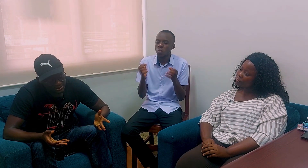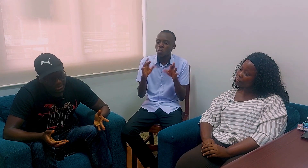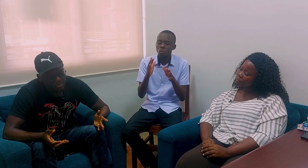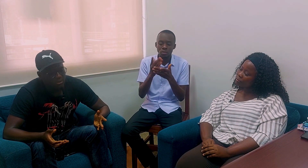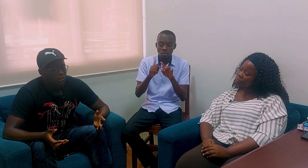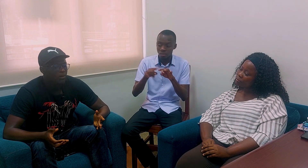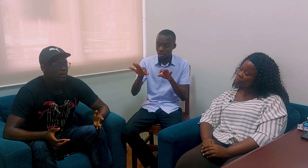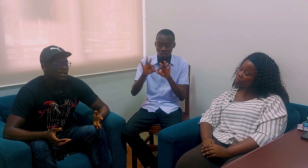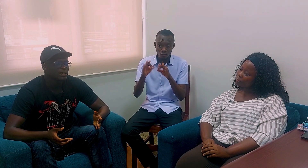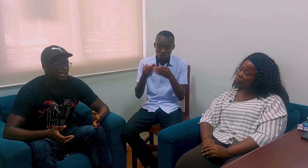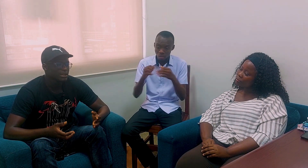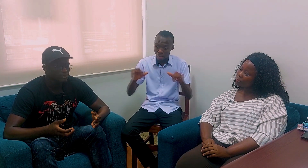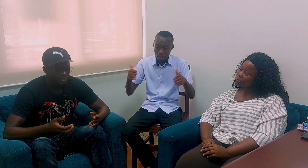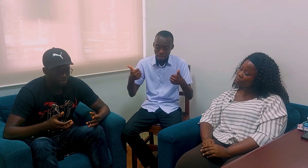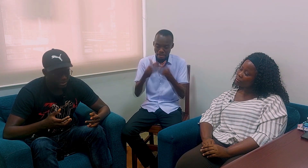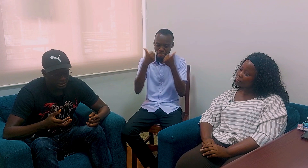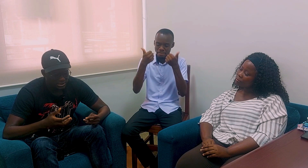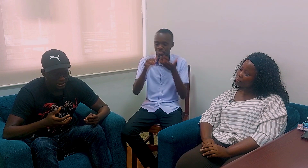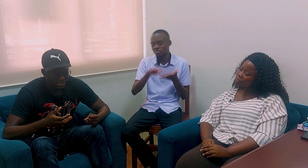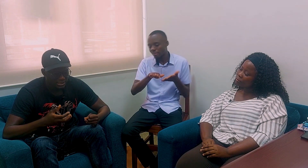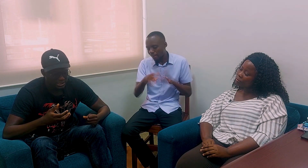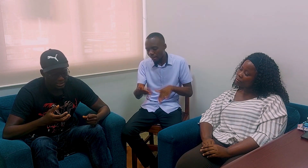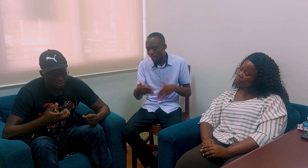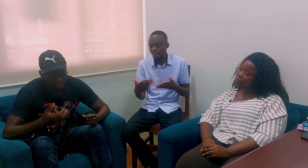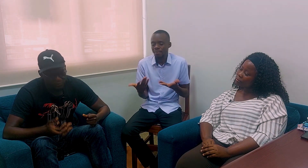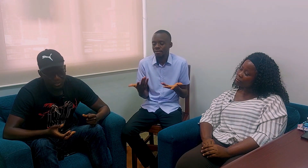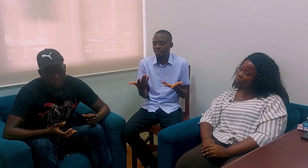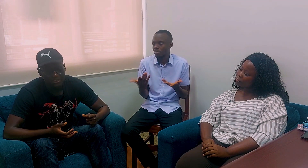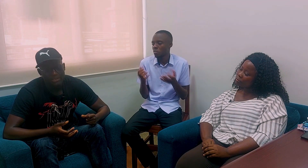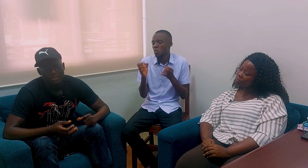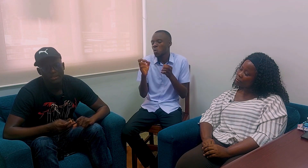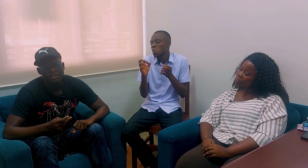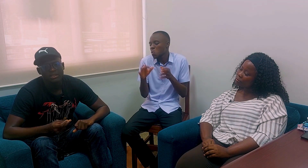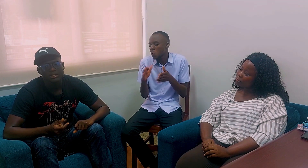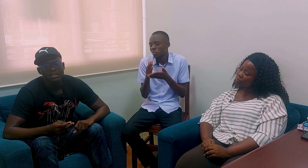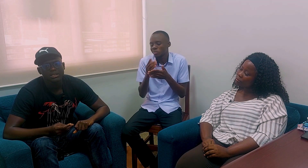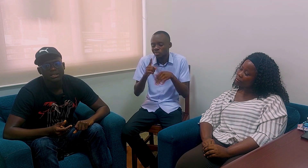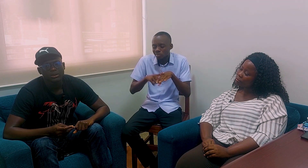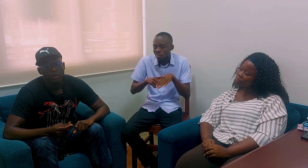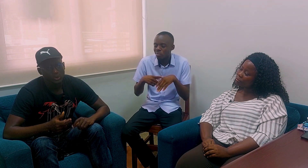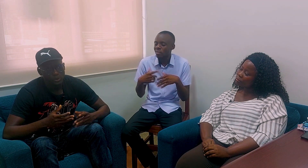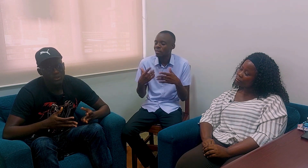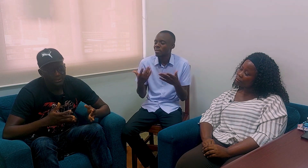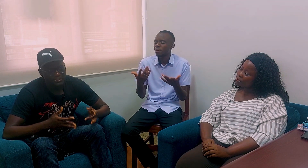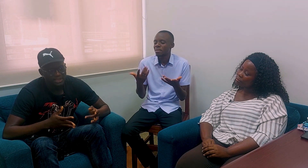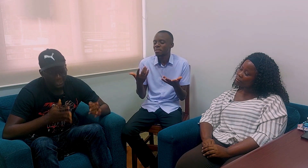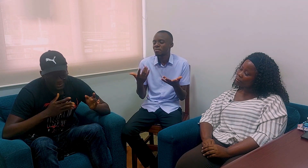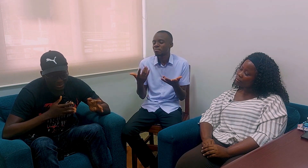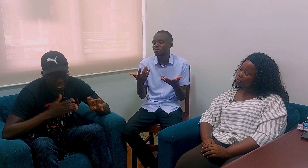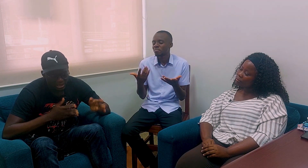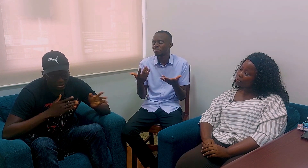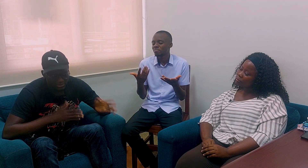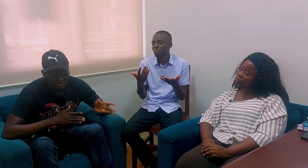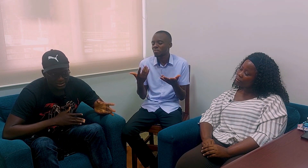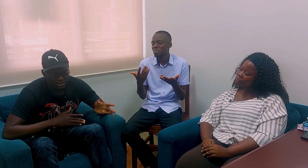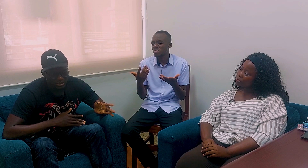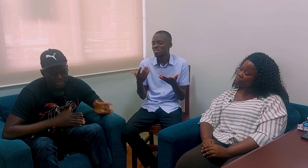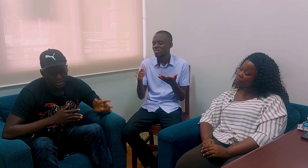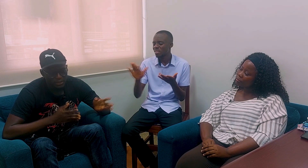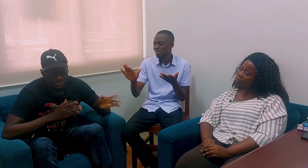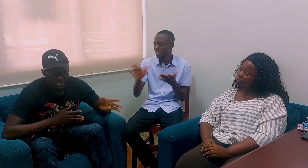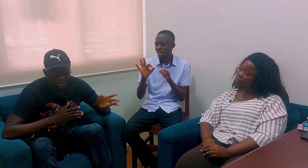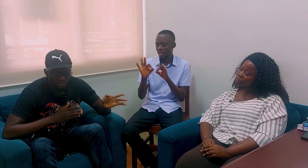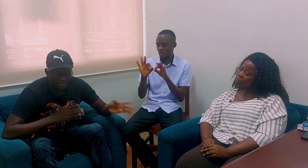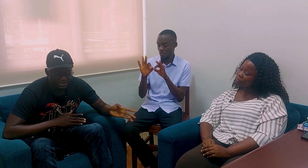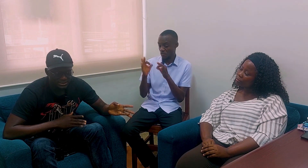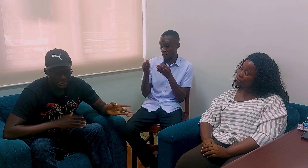accident, or another loved one in also having a similar condition,